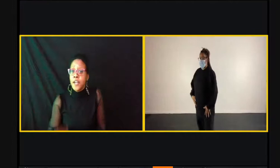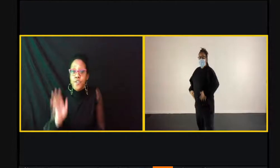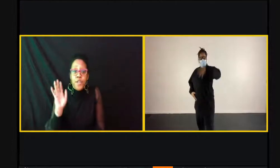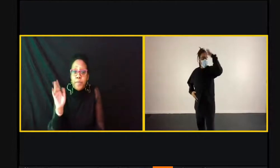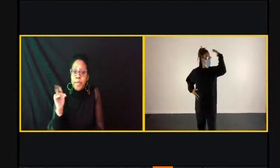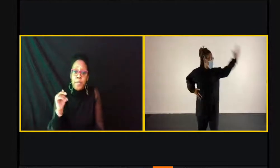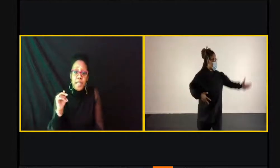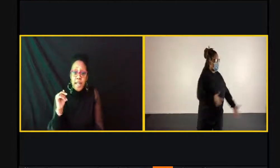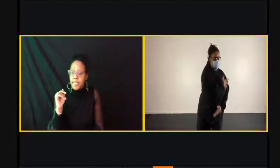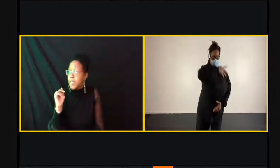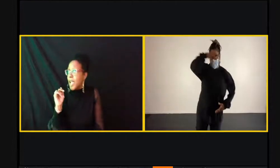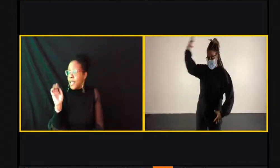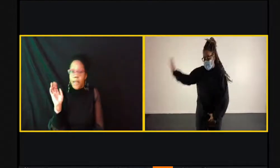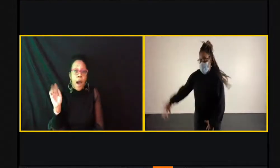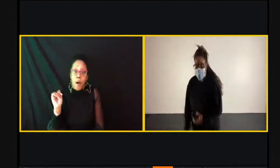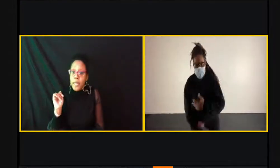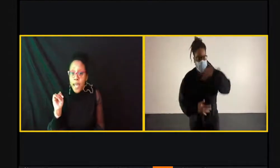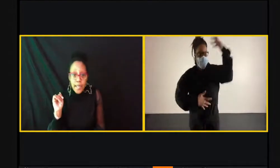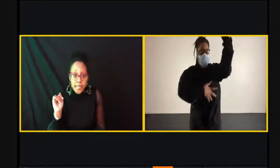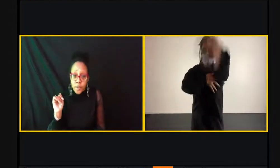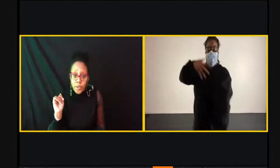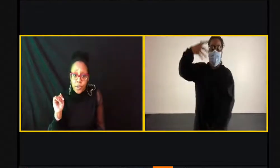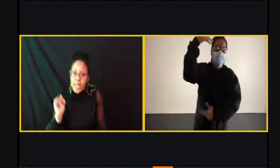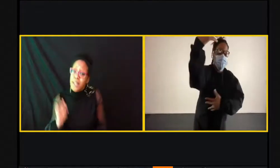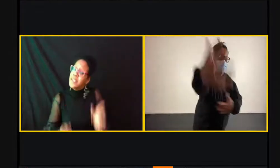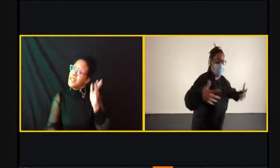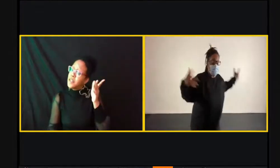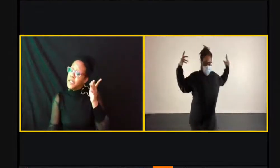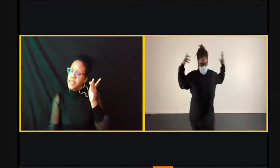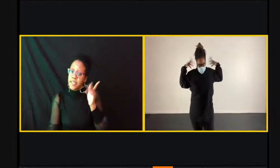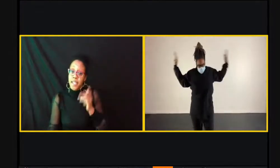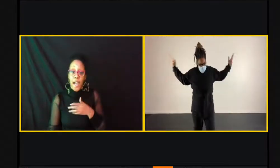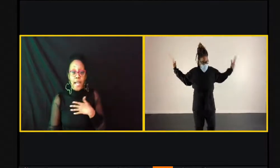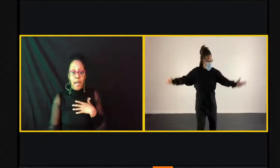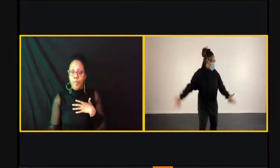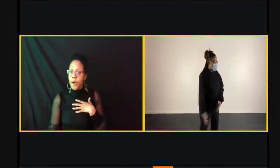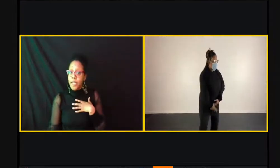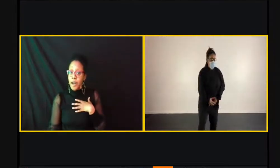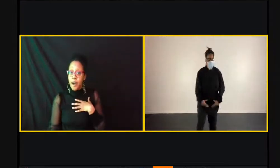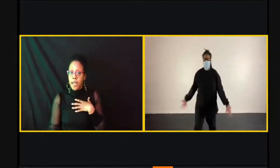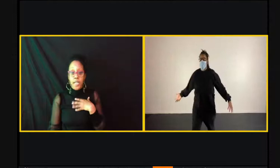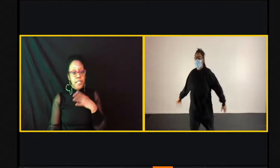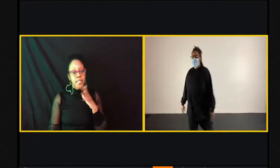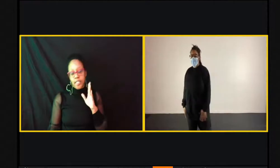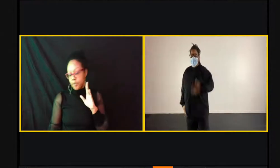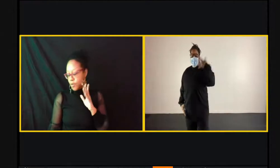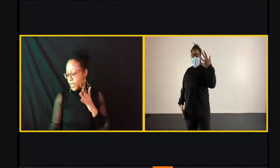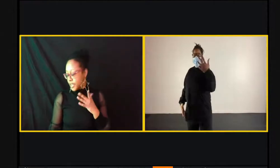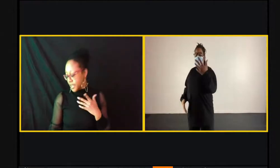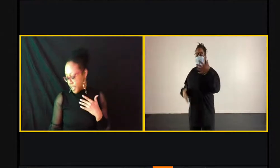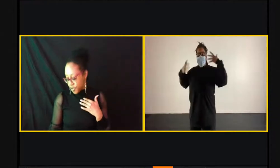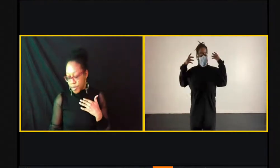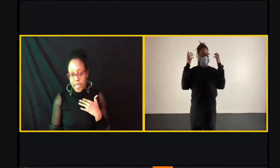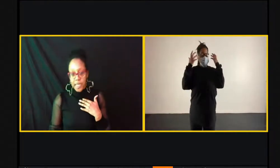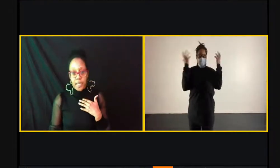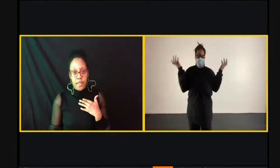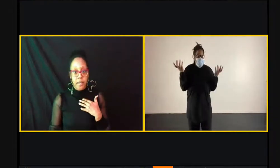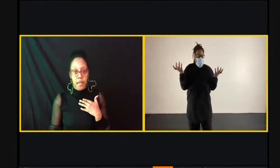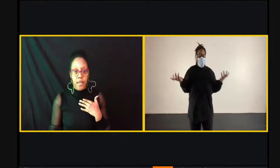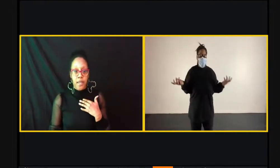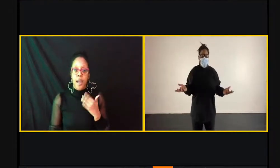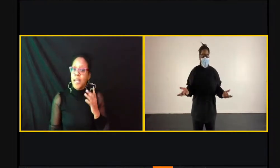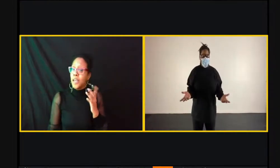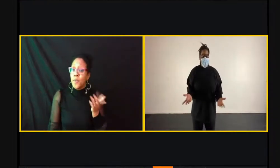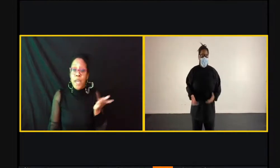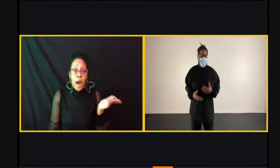unglued, treat people nasty, acting all kinds of rude. Seriously, I got a broken heart, still mourning Sandra Bland in